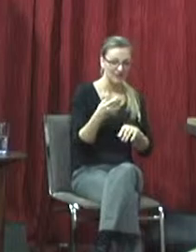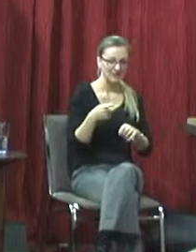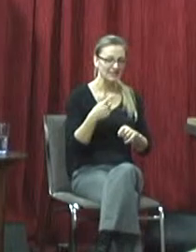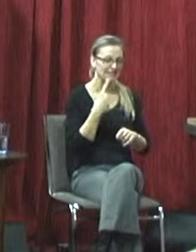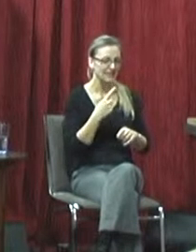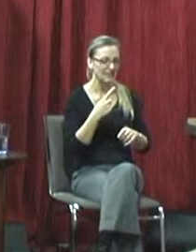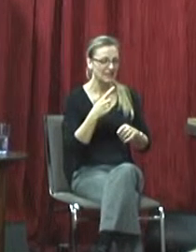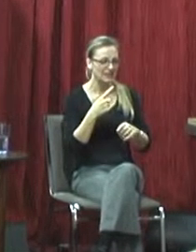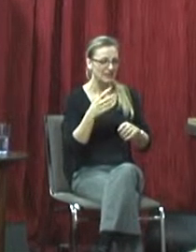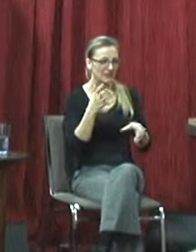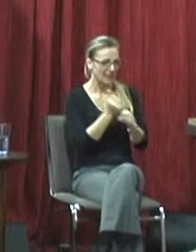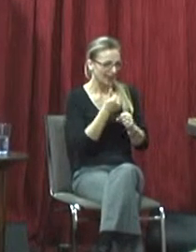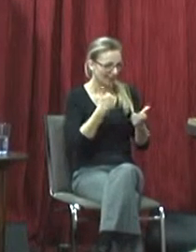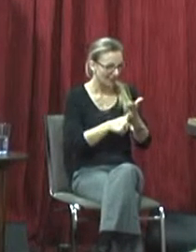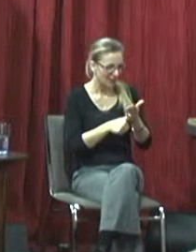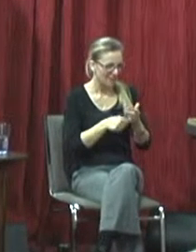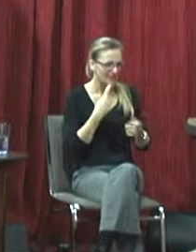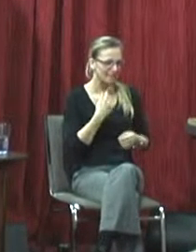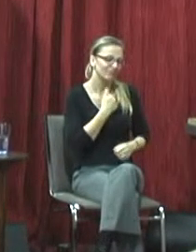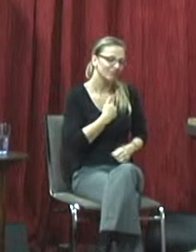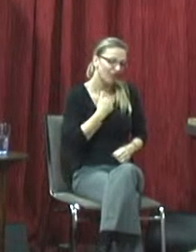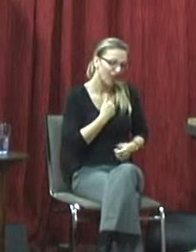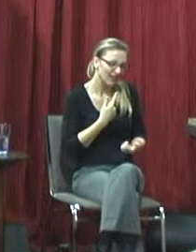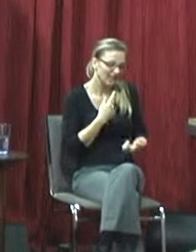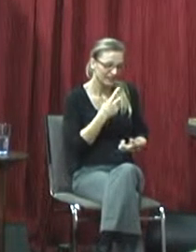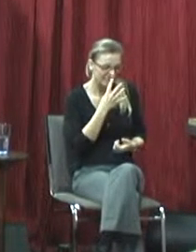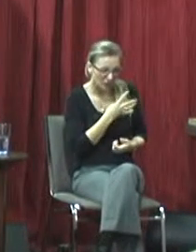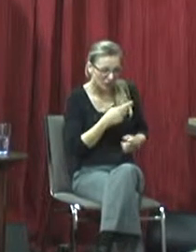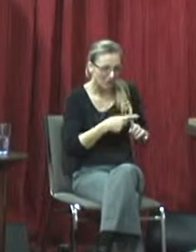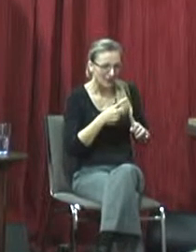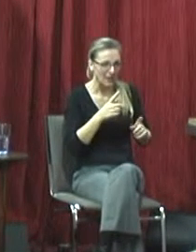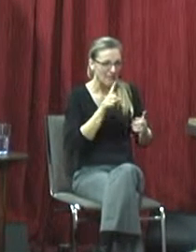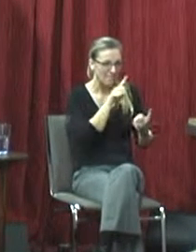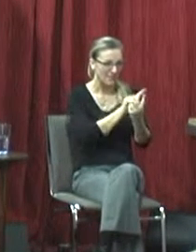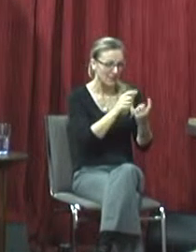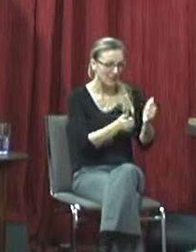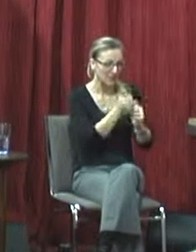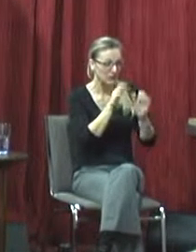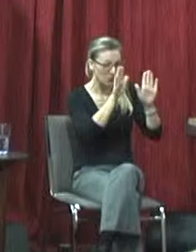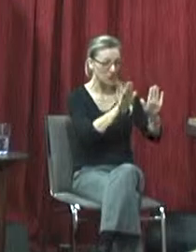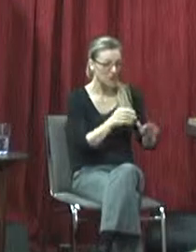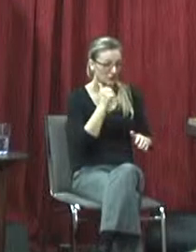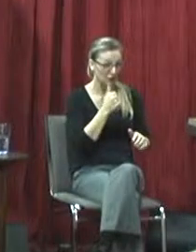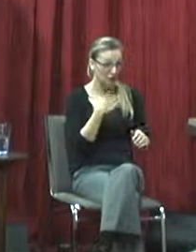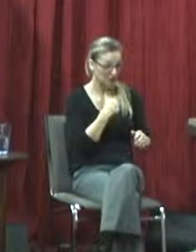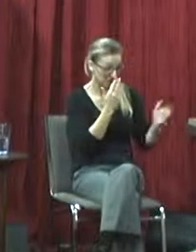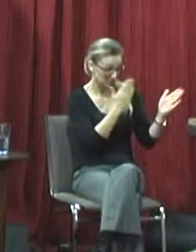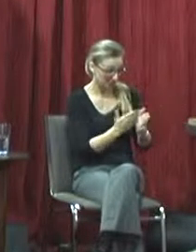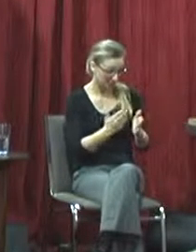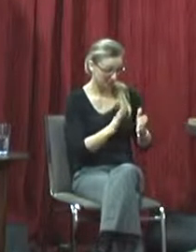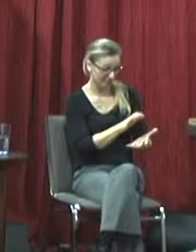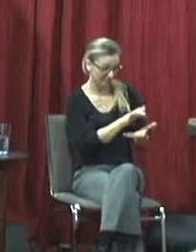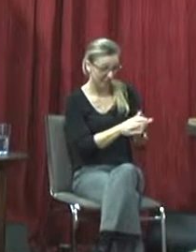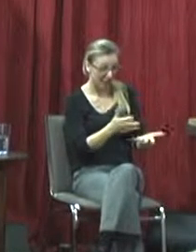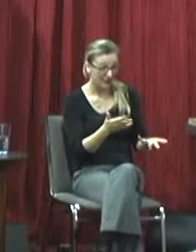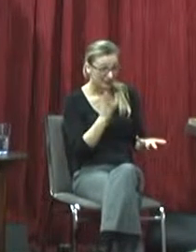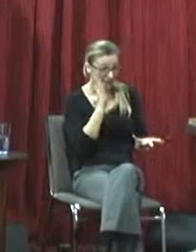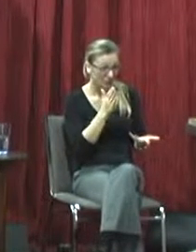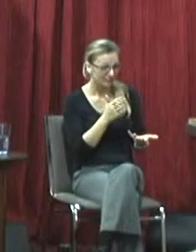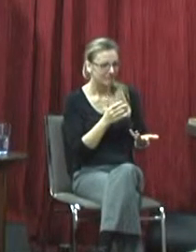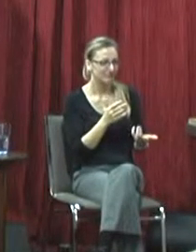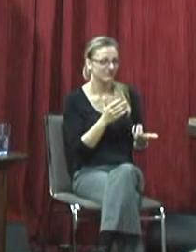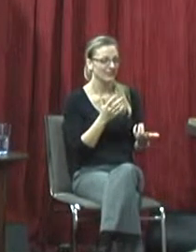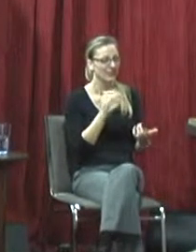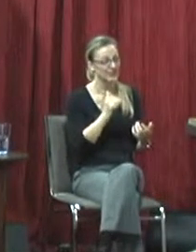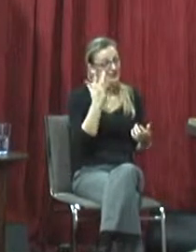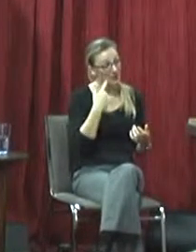father, sorry I have been negligent, but I met the most wonderful girl, and we plan to marry. That's why I dropped out